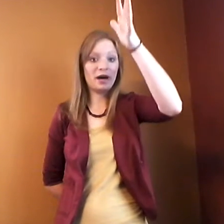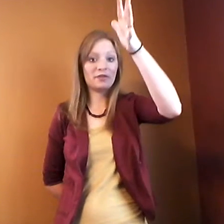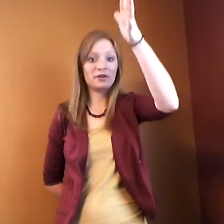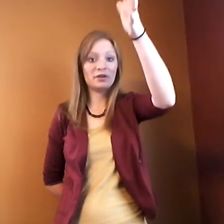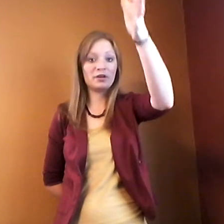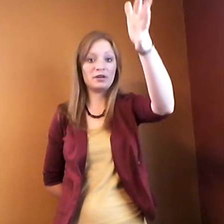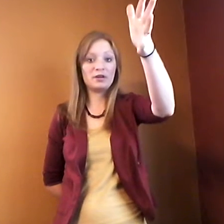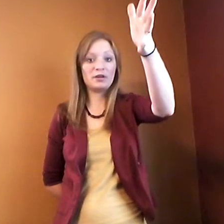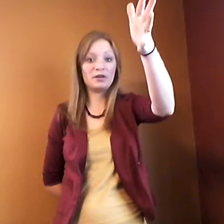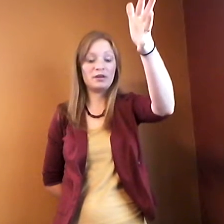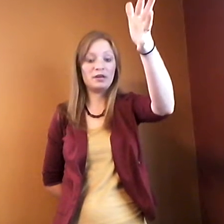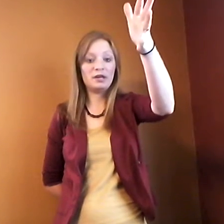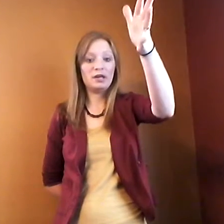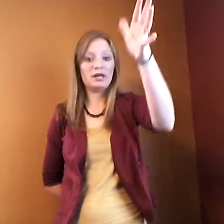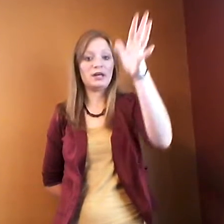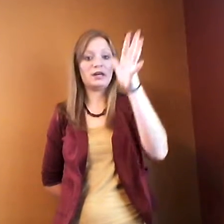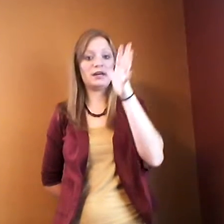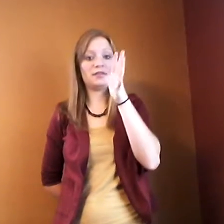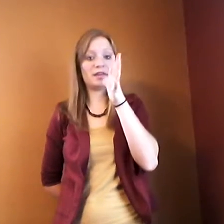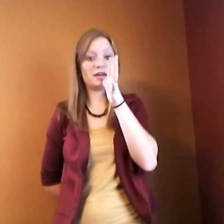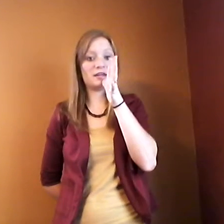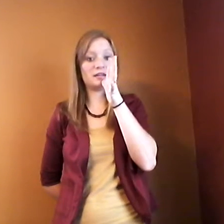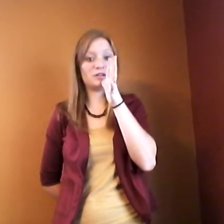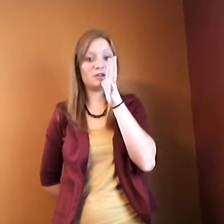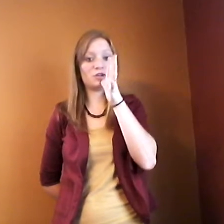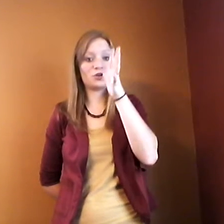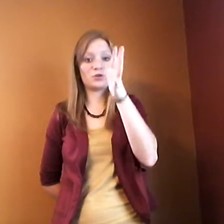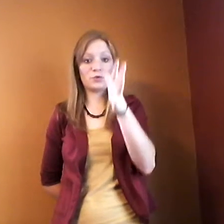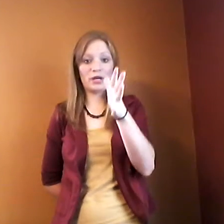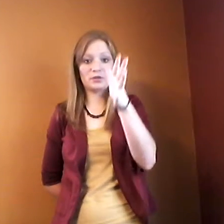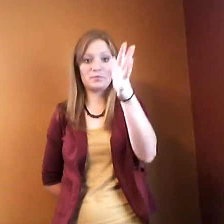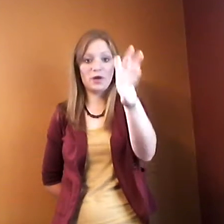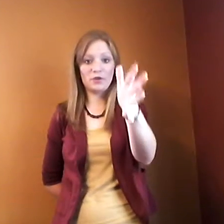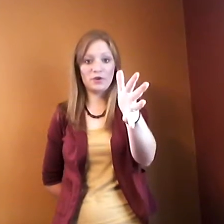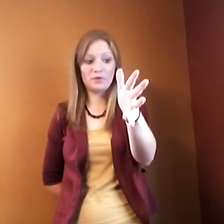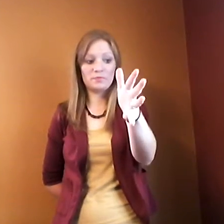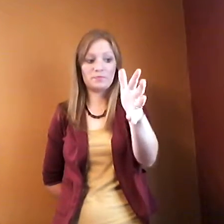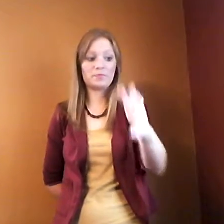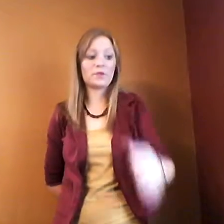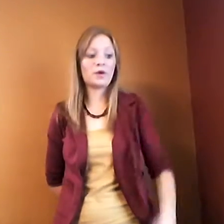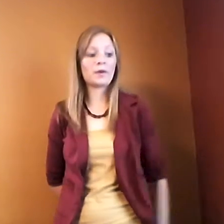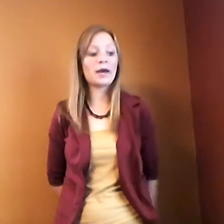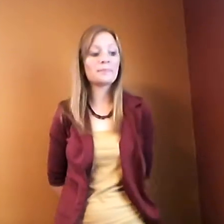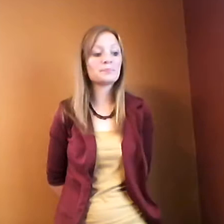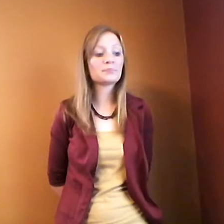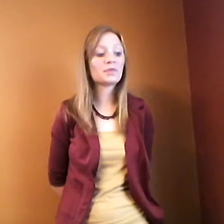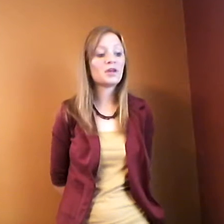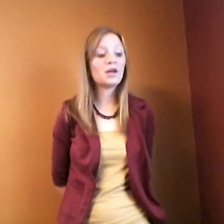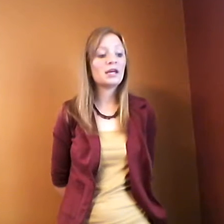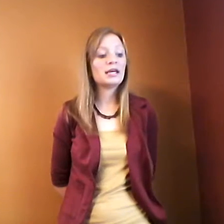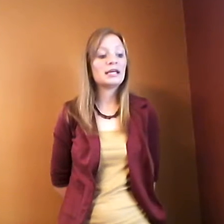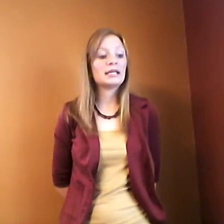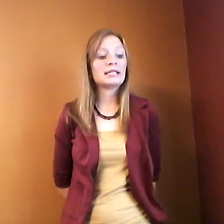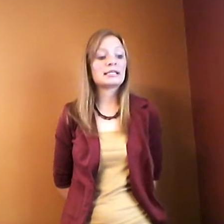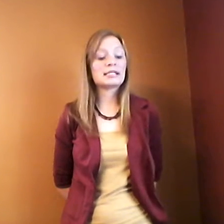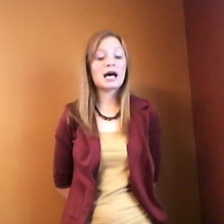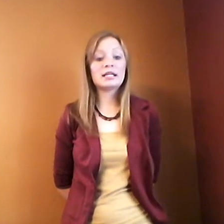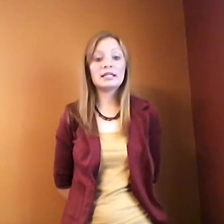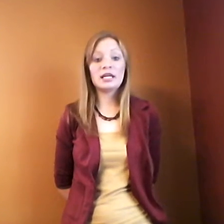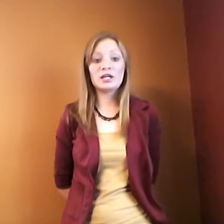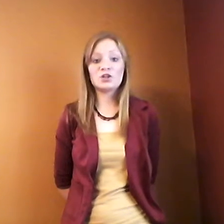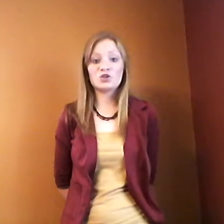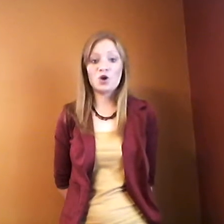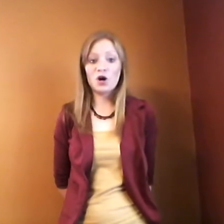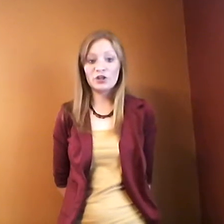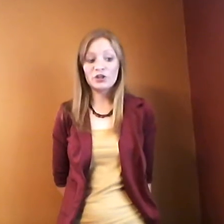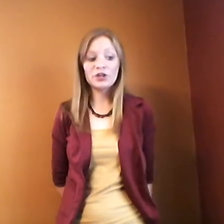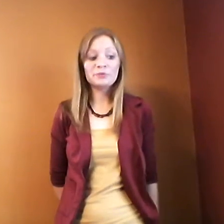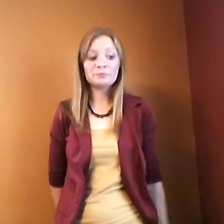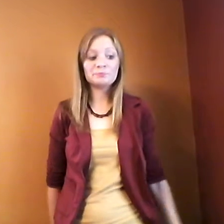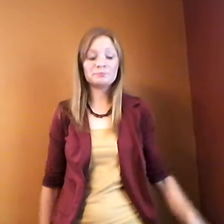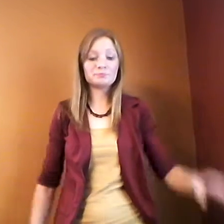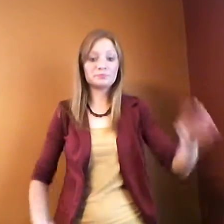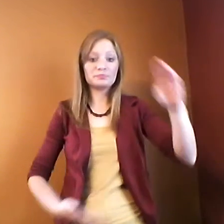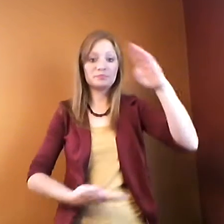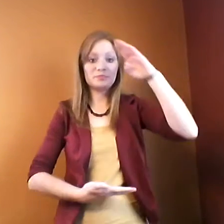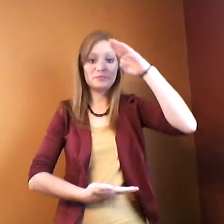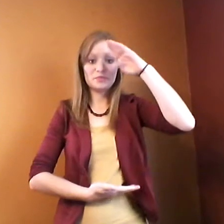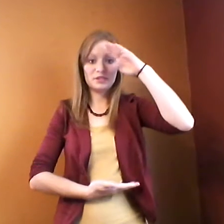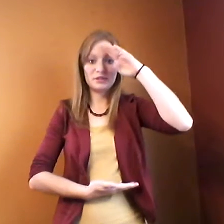grandfather, and then grandmother, okay? Son and daughter. This